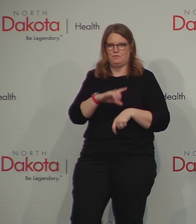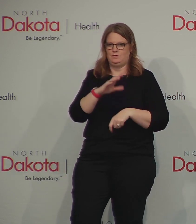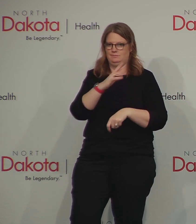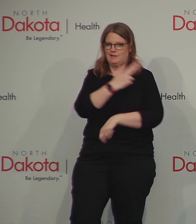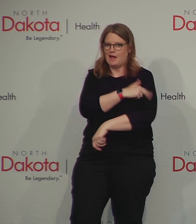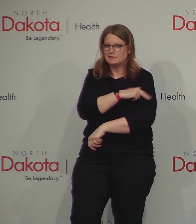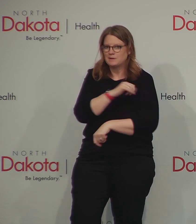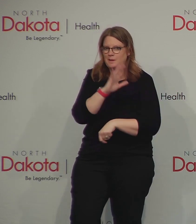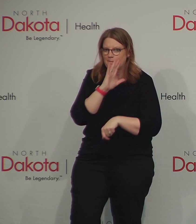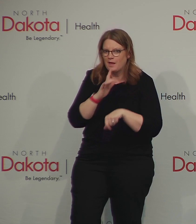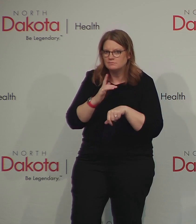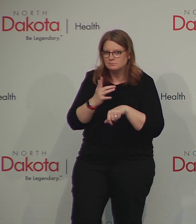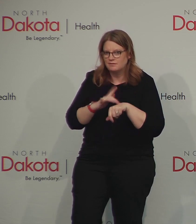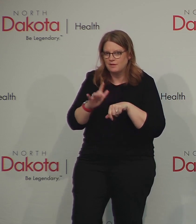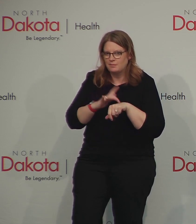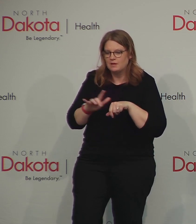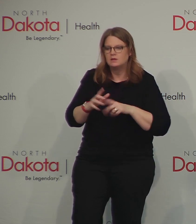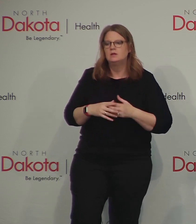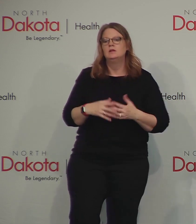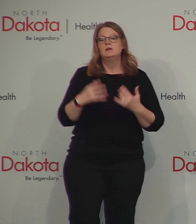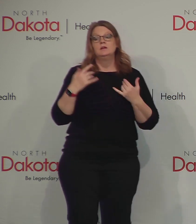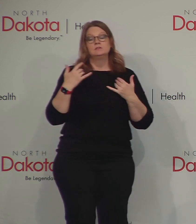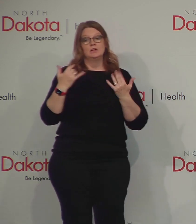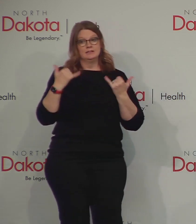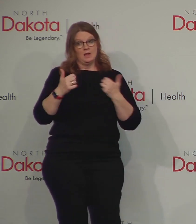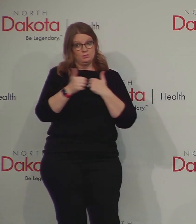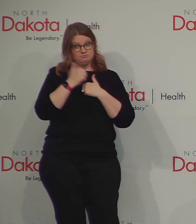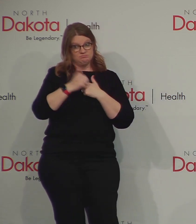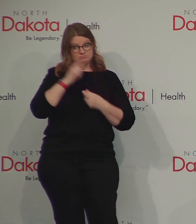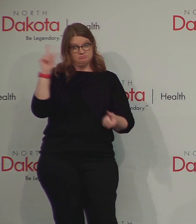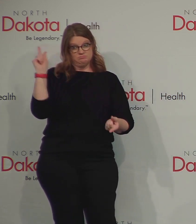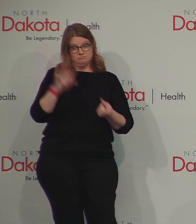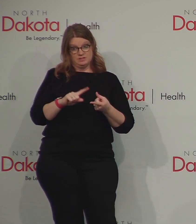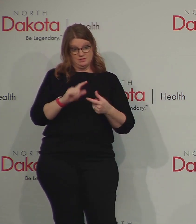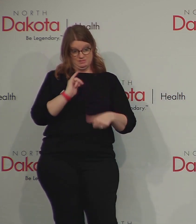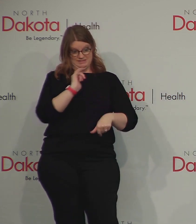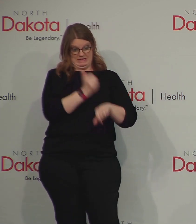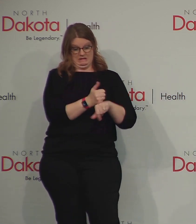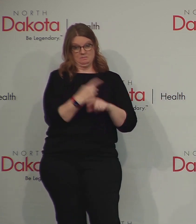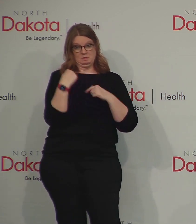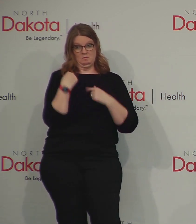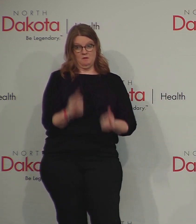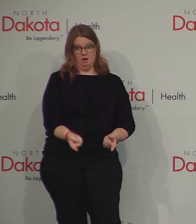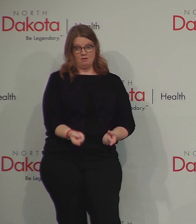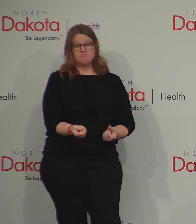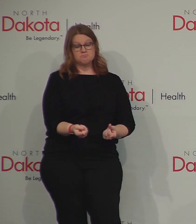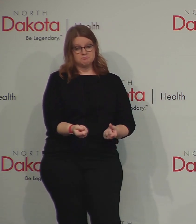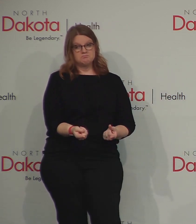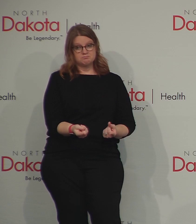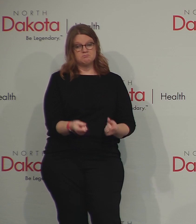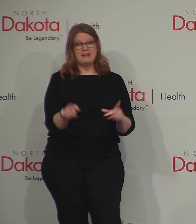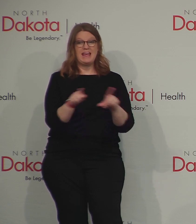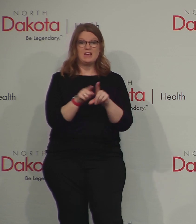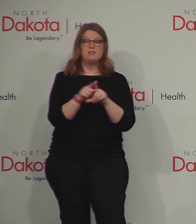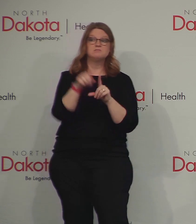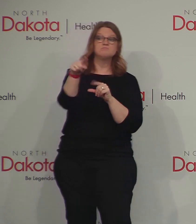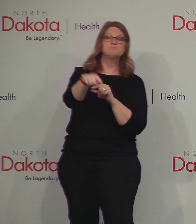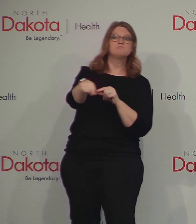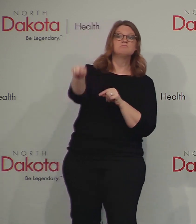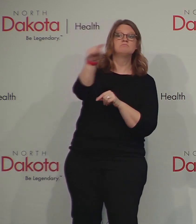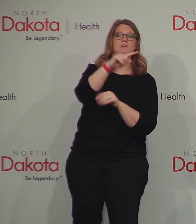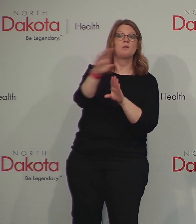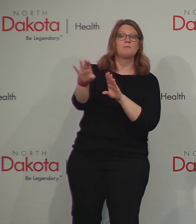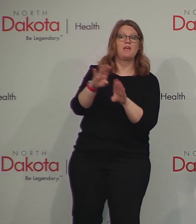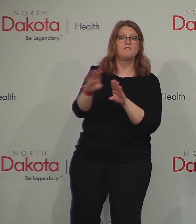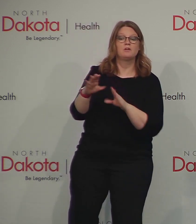multi-pronged effort, but with the mitigation efforts that we have put in place, and with the great efforts of North Dakotans, we are